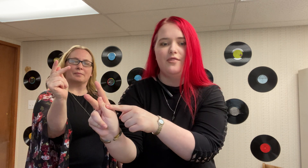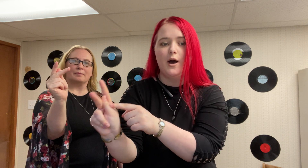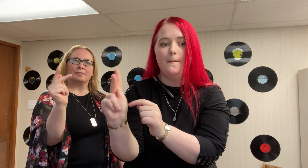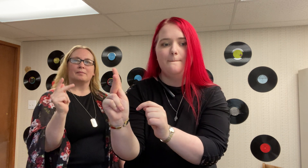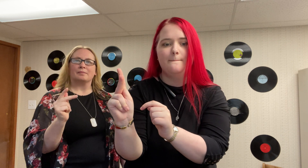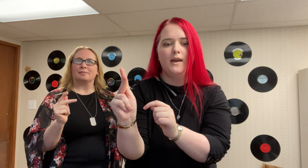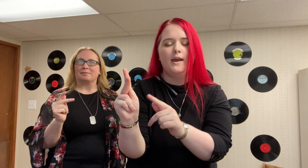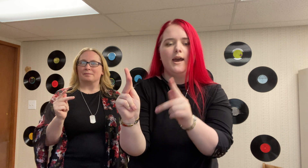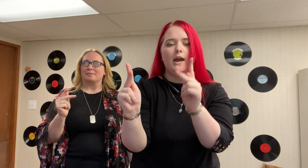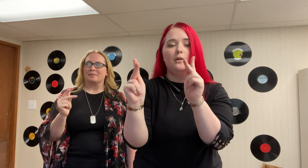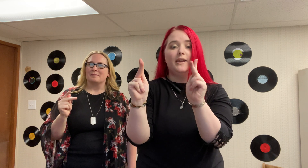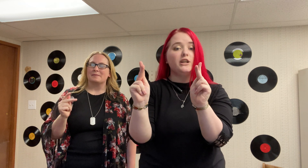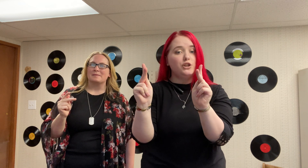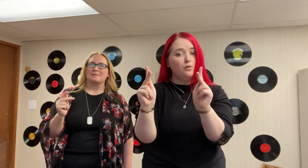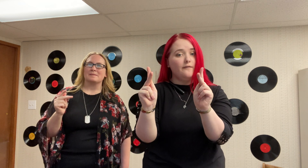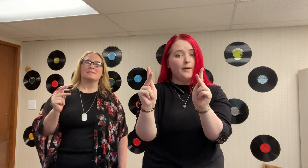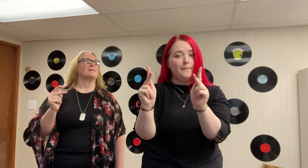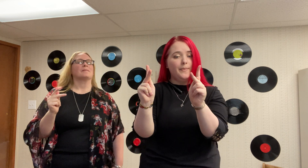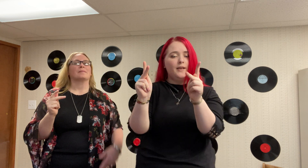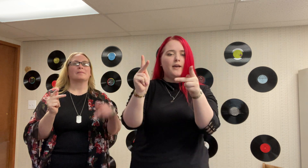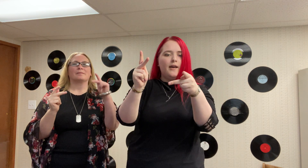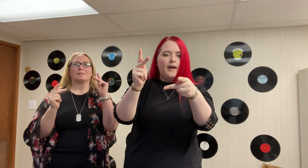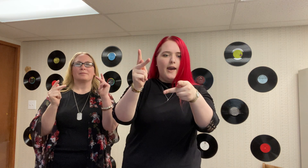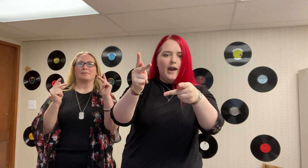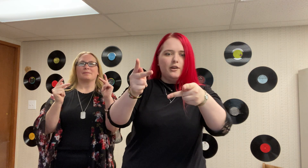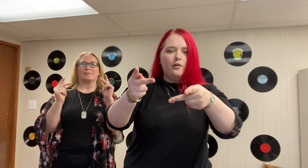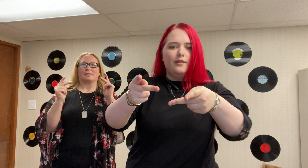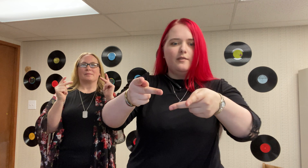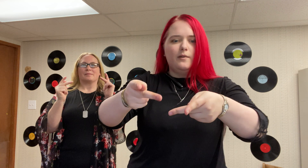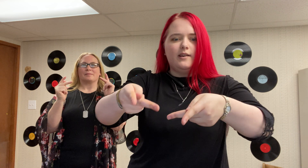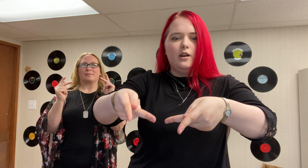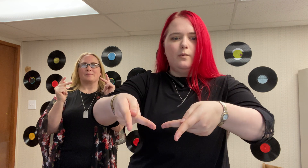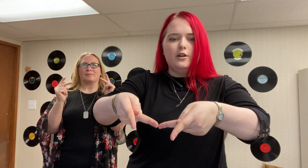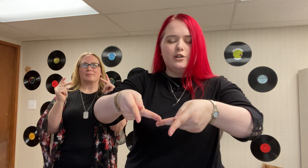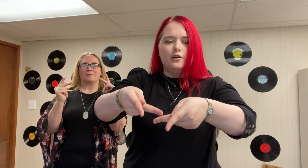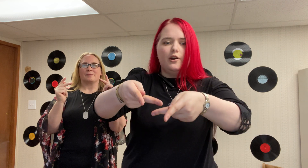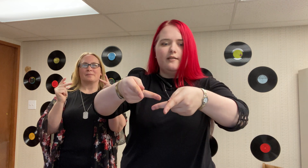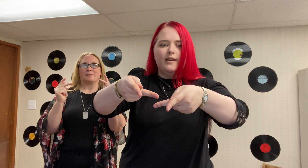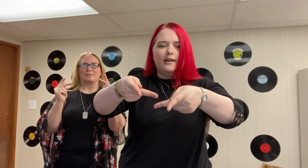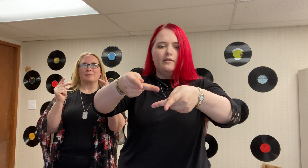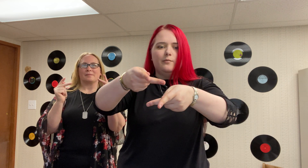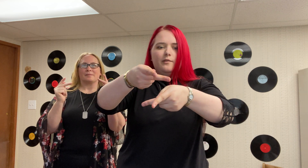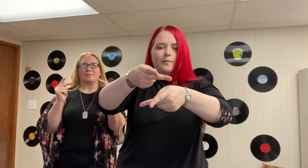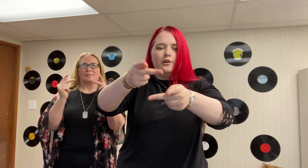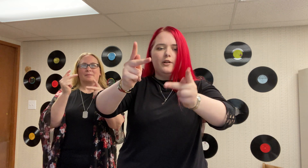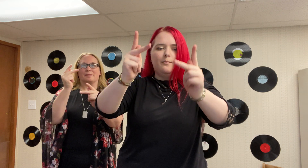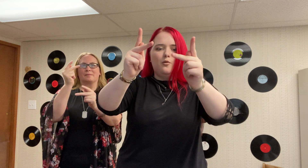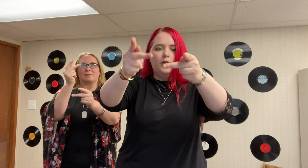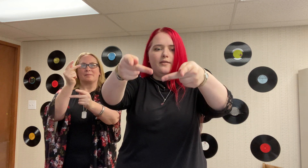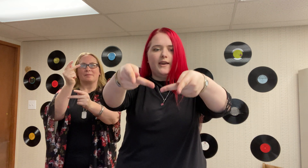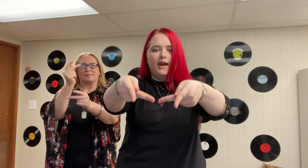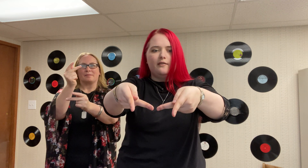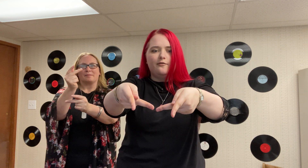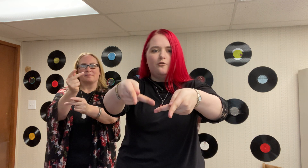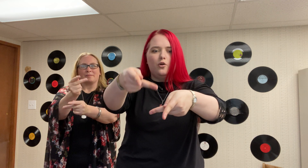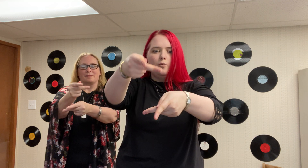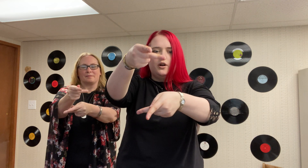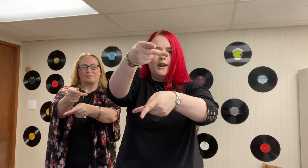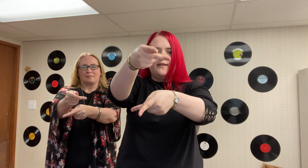thumb. You're making two of them. And you're going, this one's kind of weird to show you guys the hand symbols, but you're going to point the K's forward and then